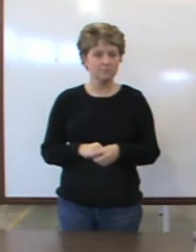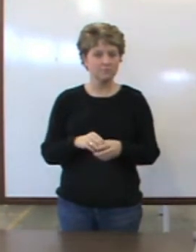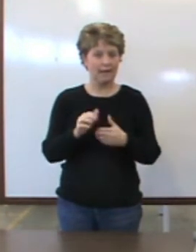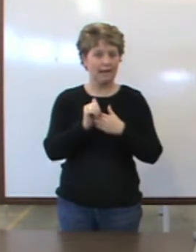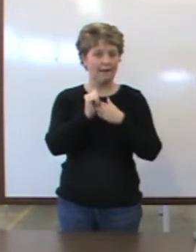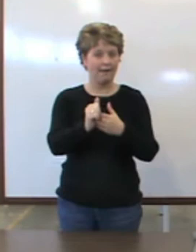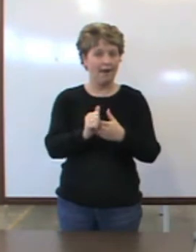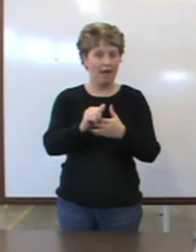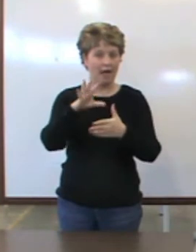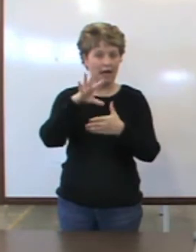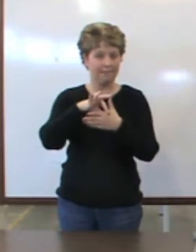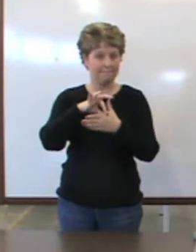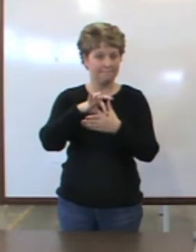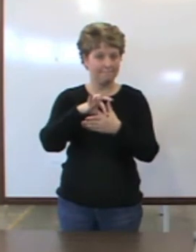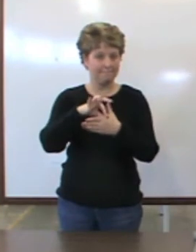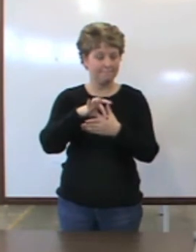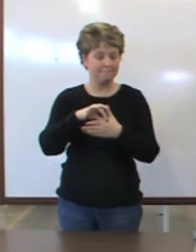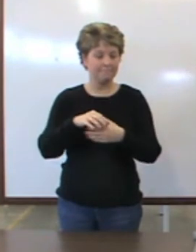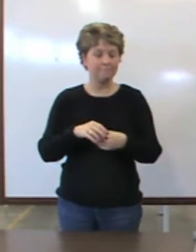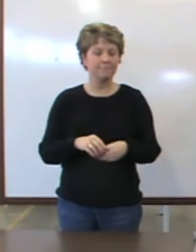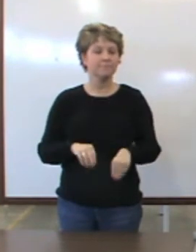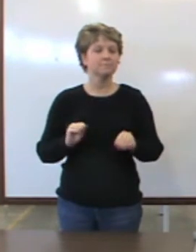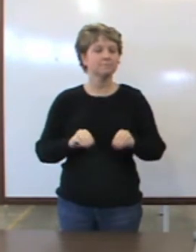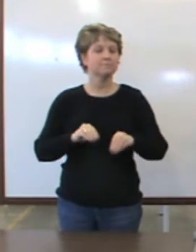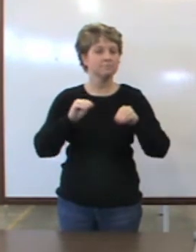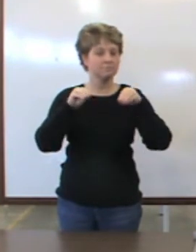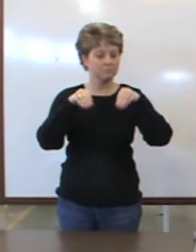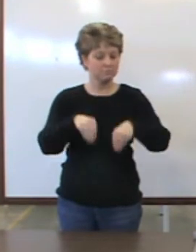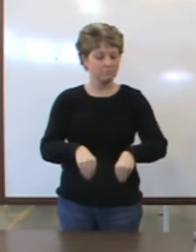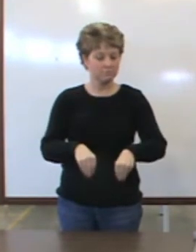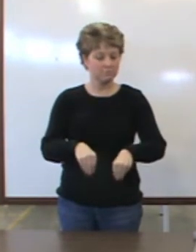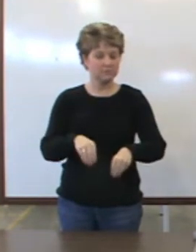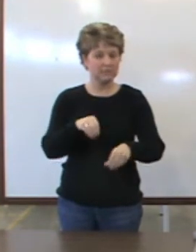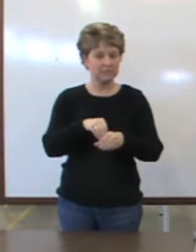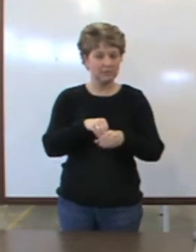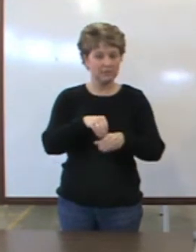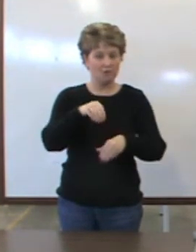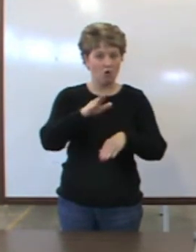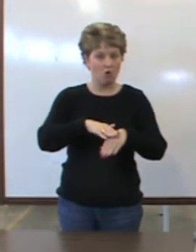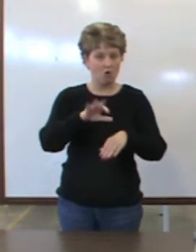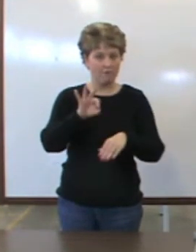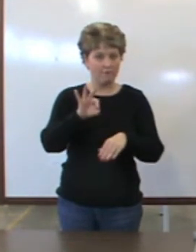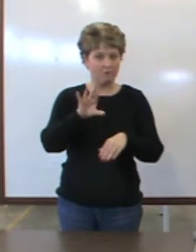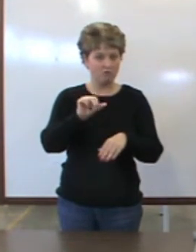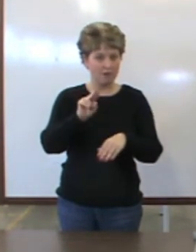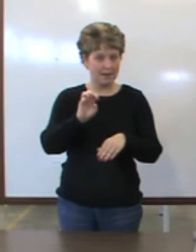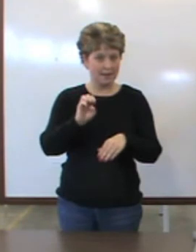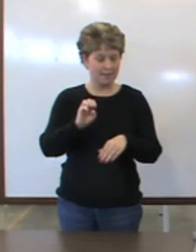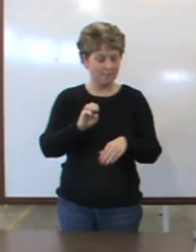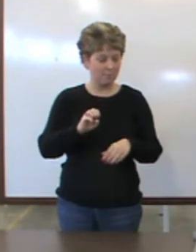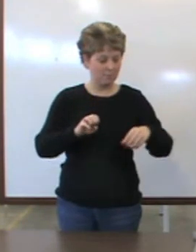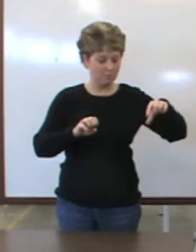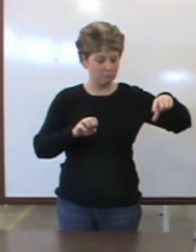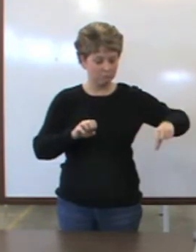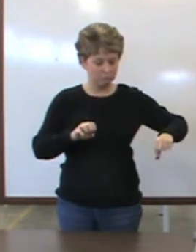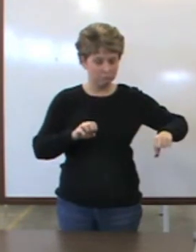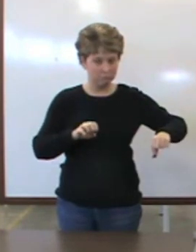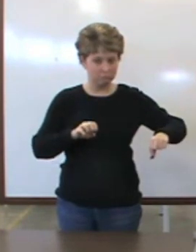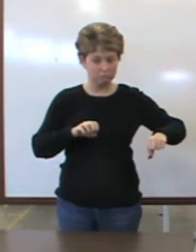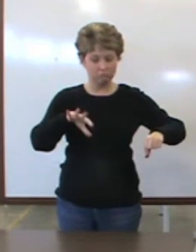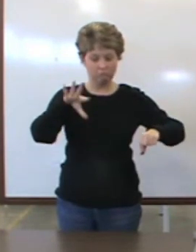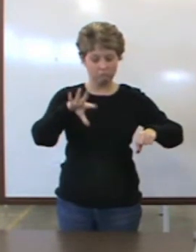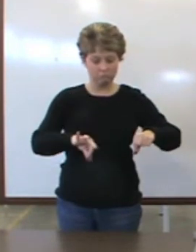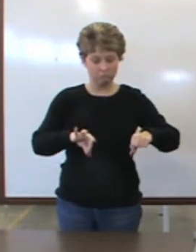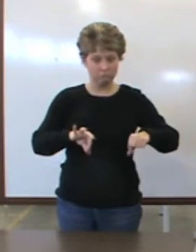Guide clips. You put these in the slot on your frame, one on the end, one